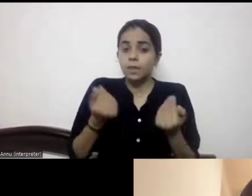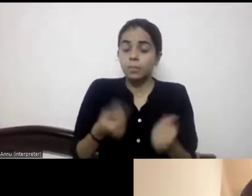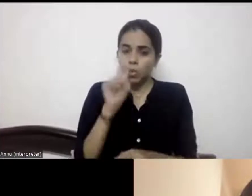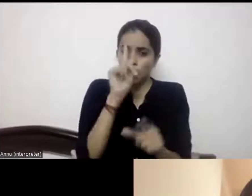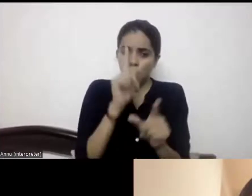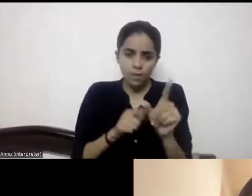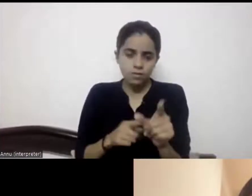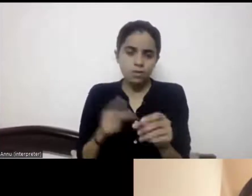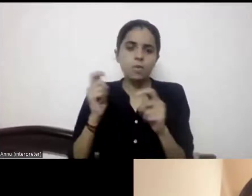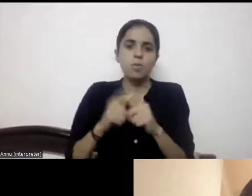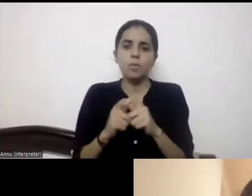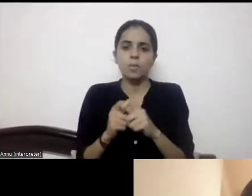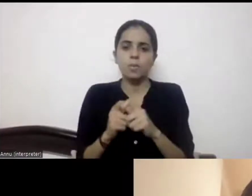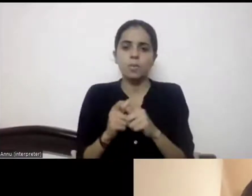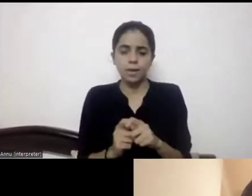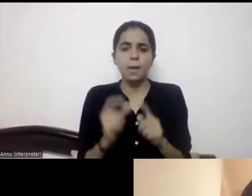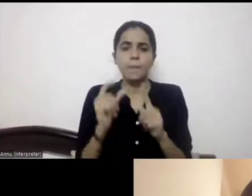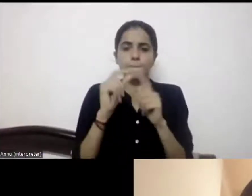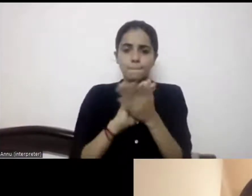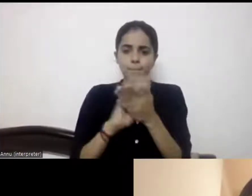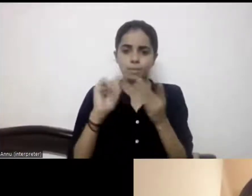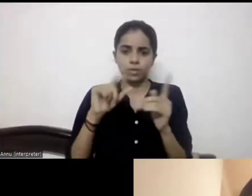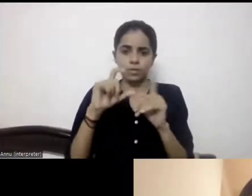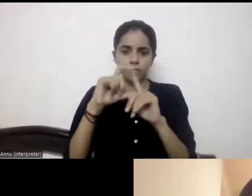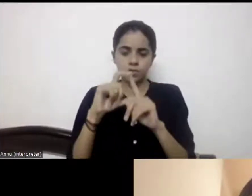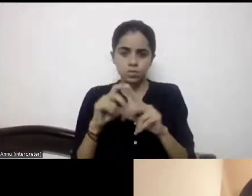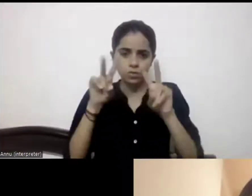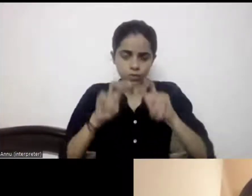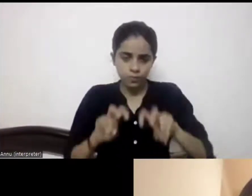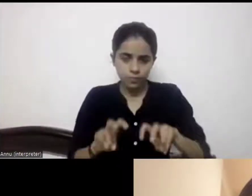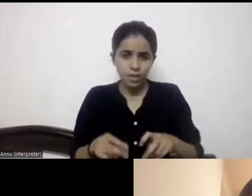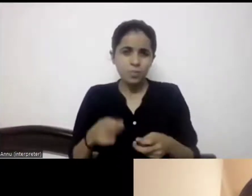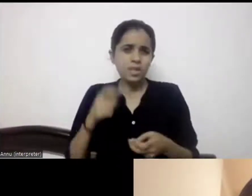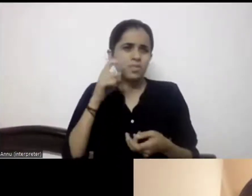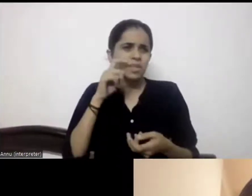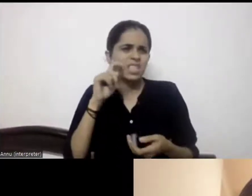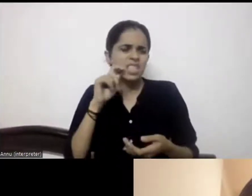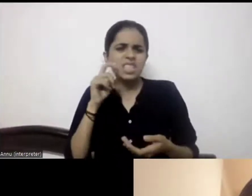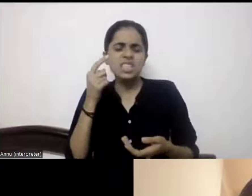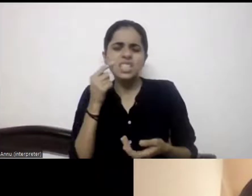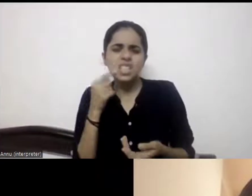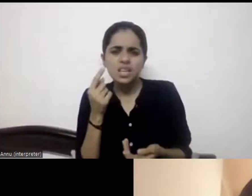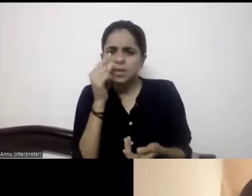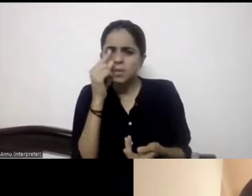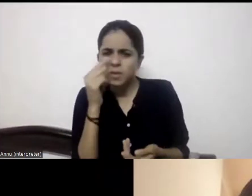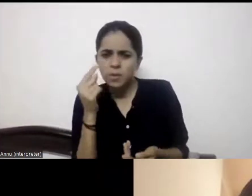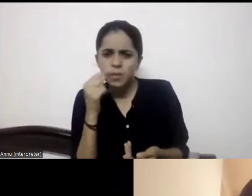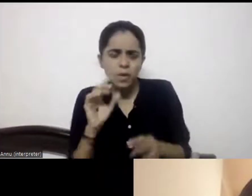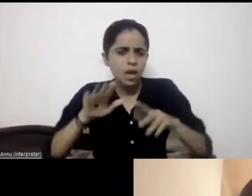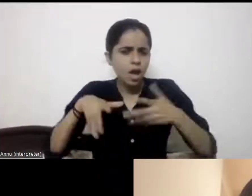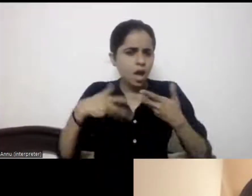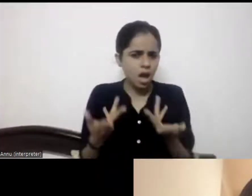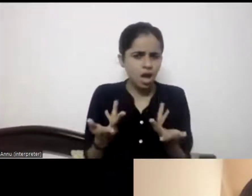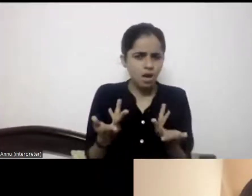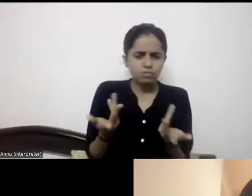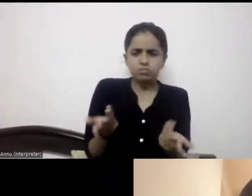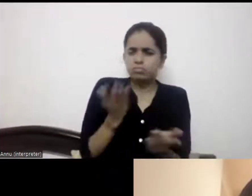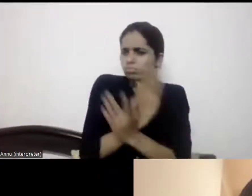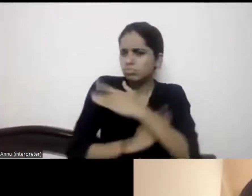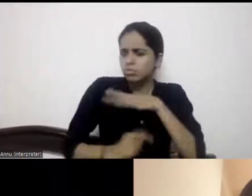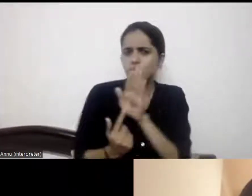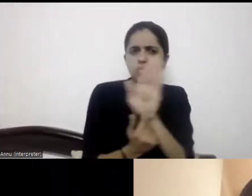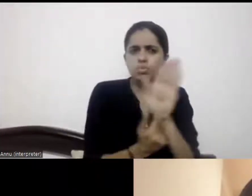now, and I'm focusing on how the sexuality of the people with disabilities is addressed in cinema, and how